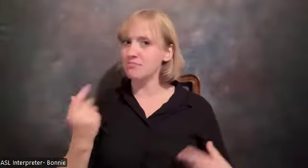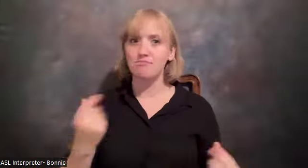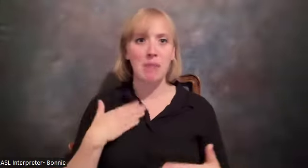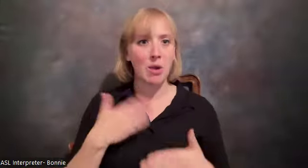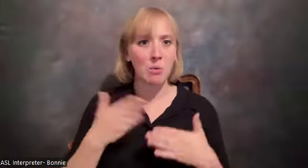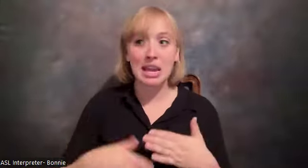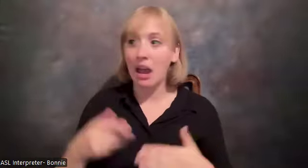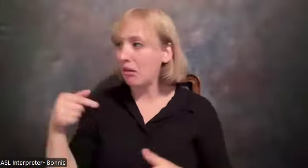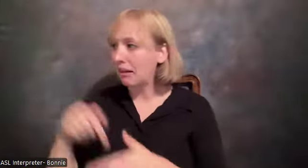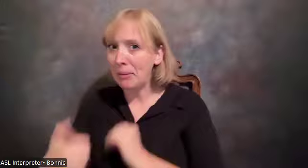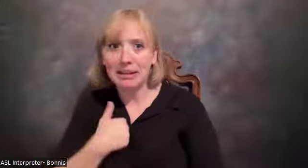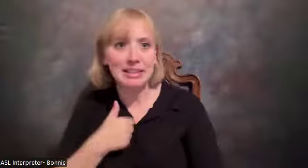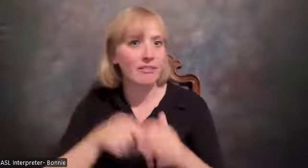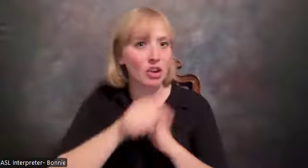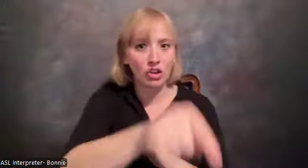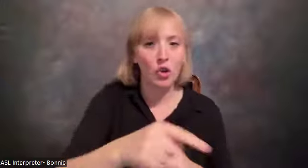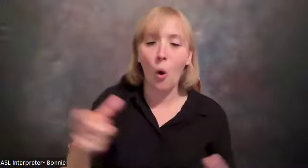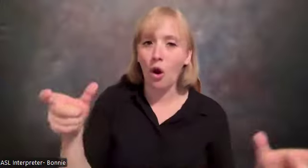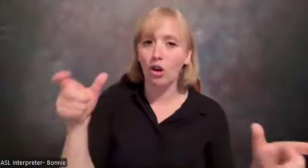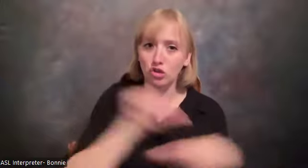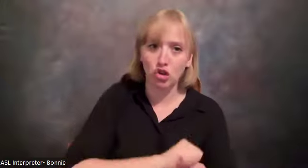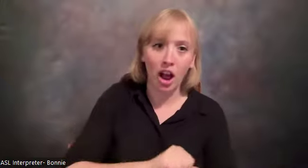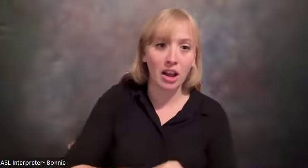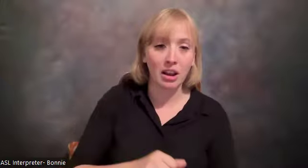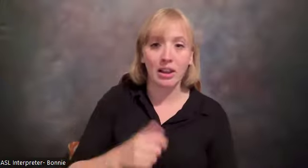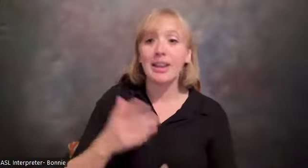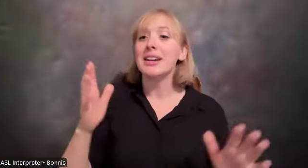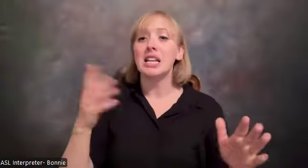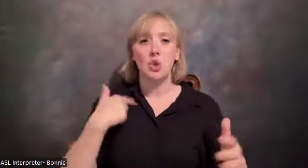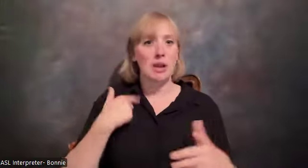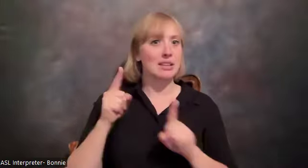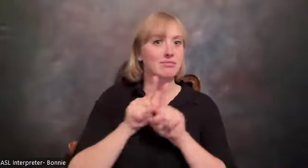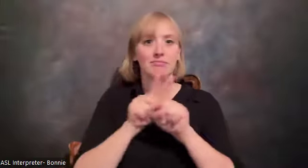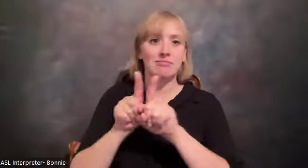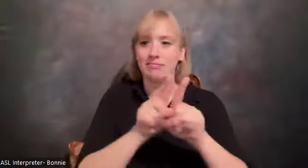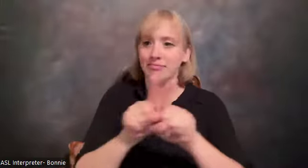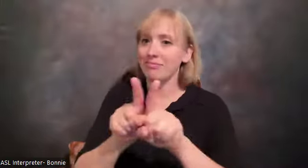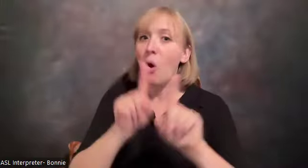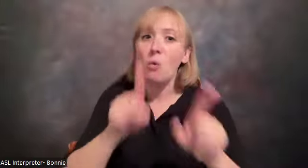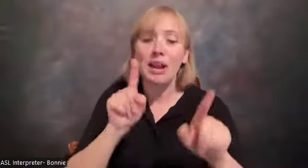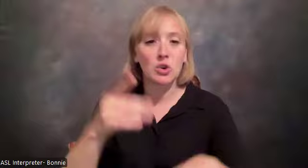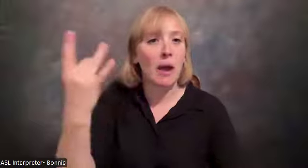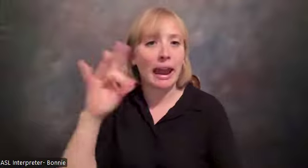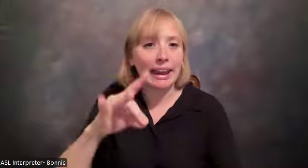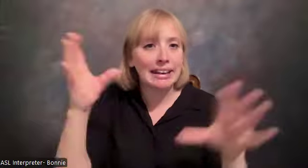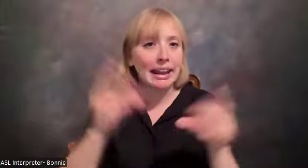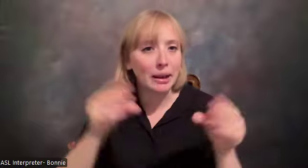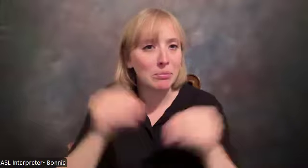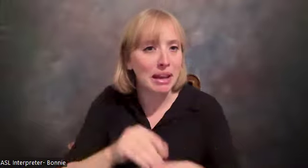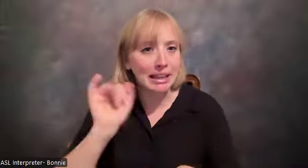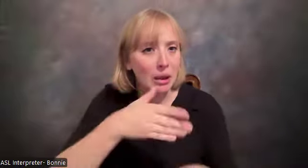homicide, suicide, get loaded, or grab this newcomer. He's like all over me all weekend. We went to like 18 meetings of Alcoholics